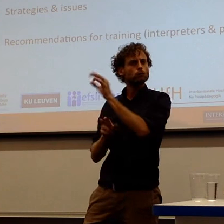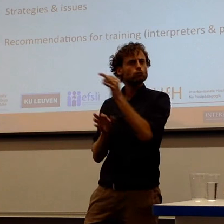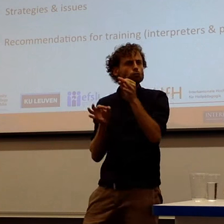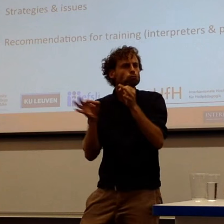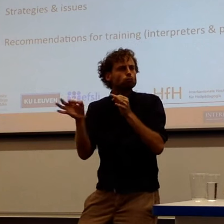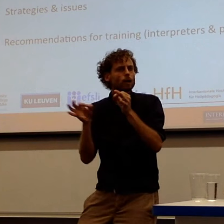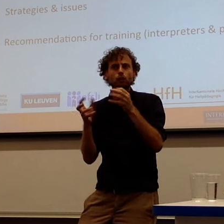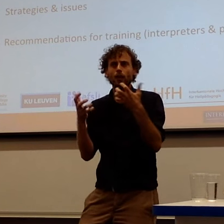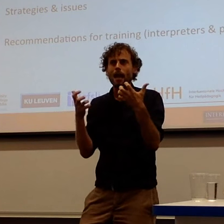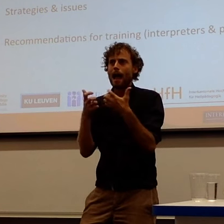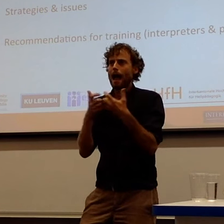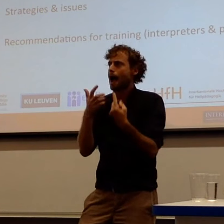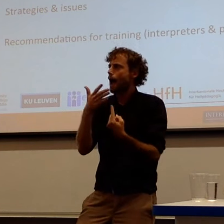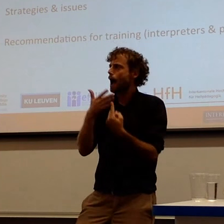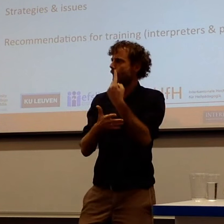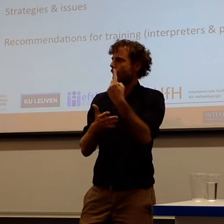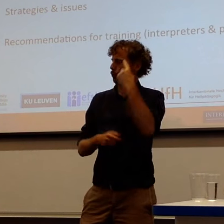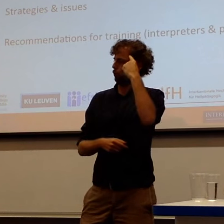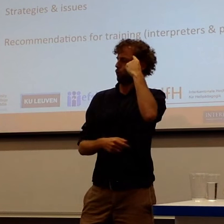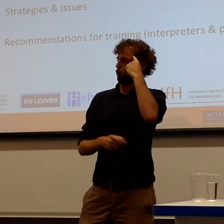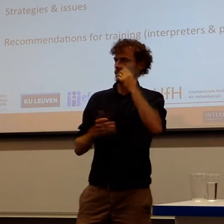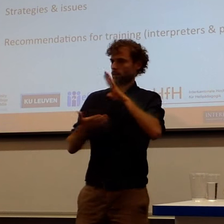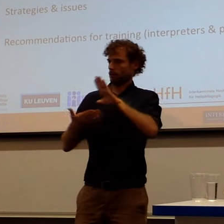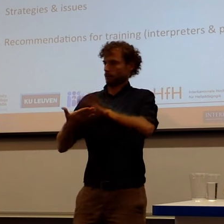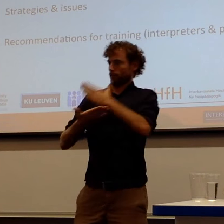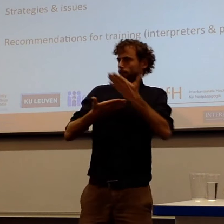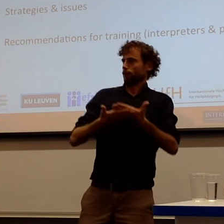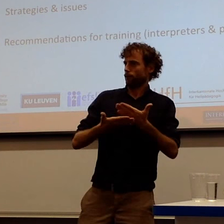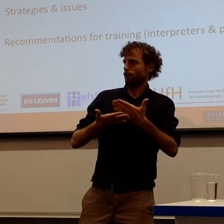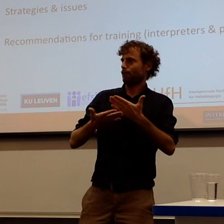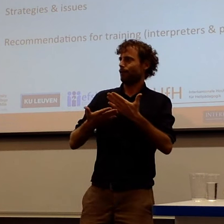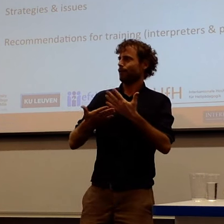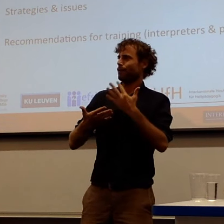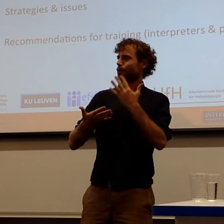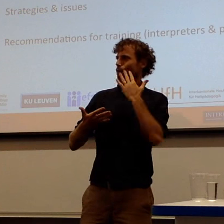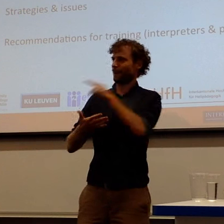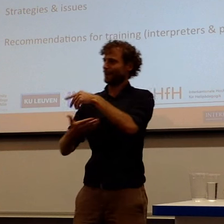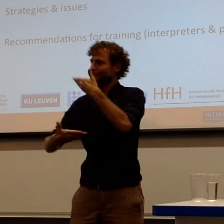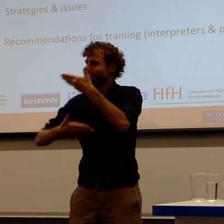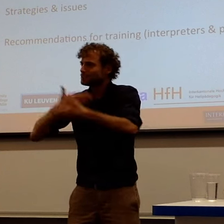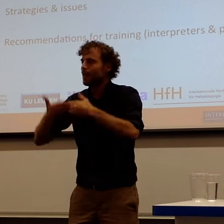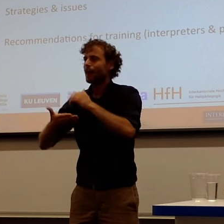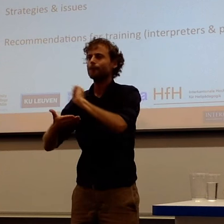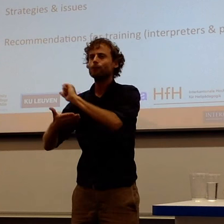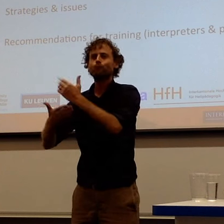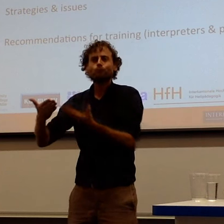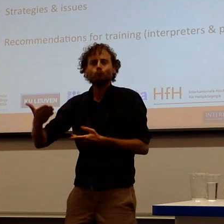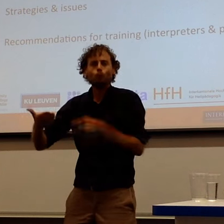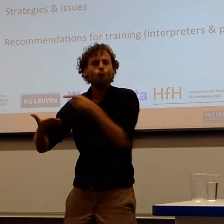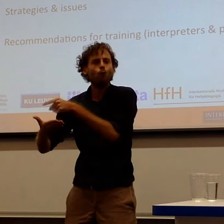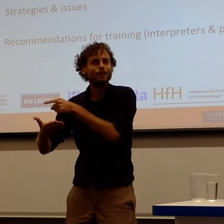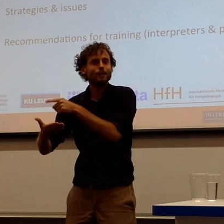can really observe the interpreter's strategies and consider how they rendered different interpretations,